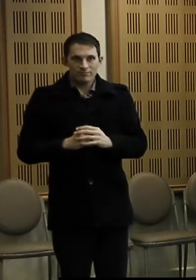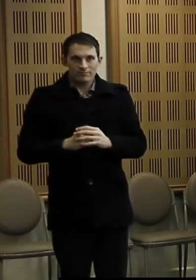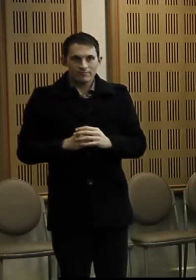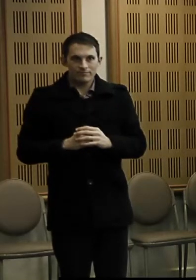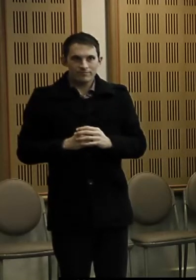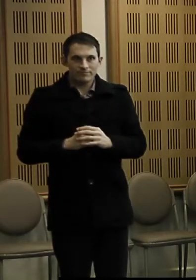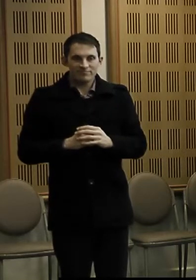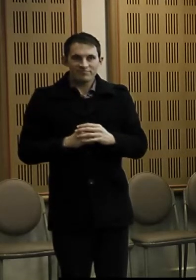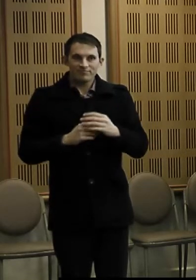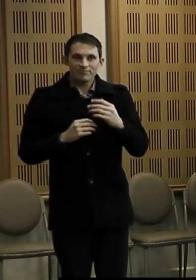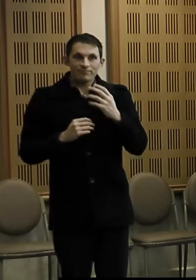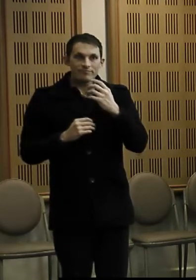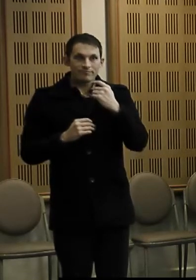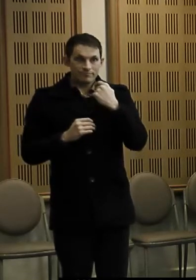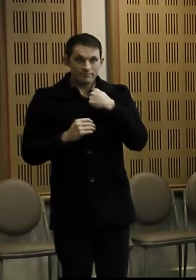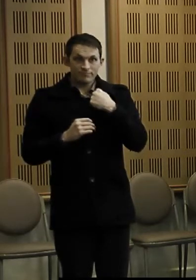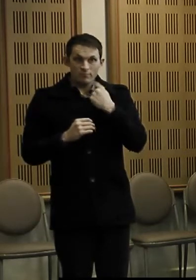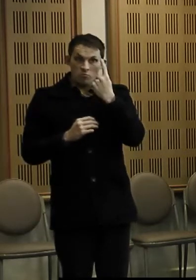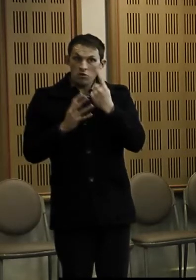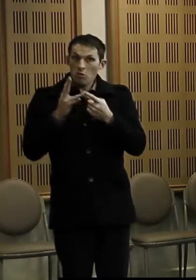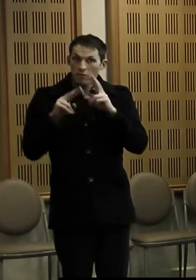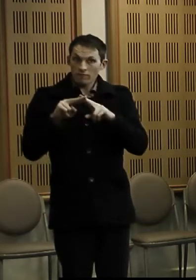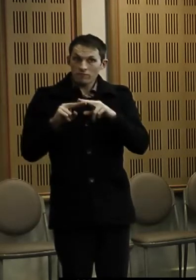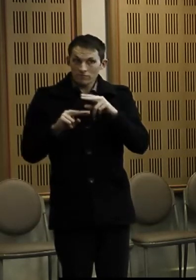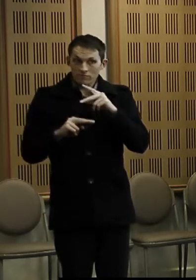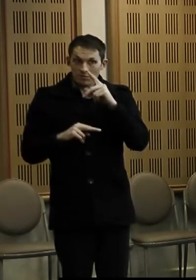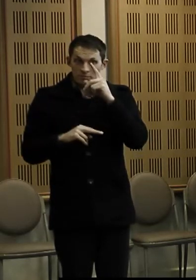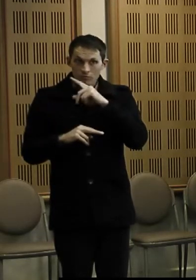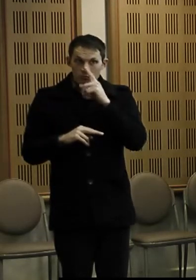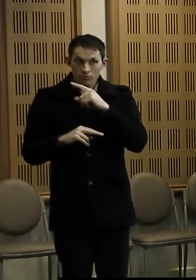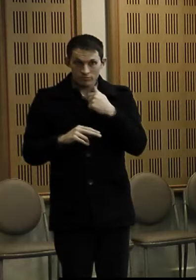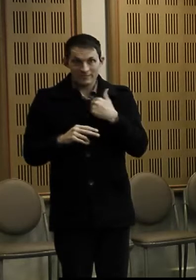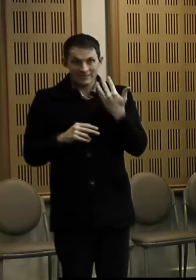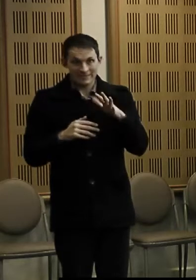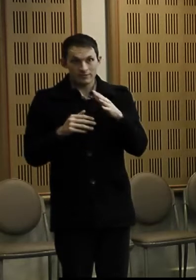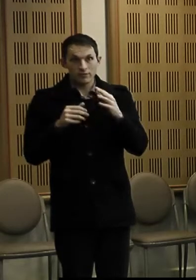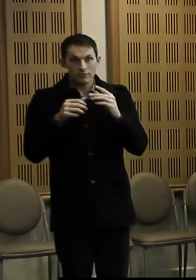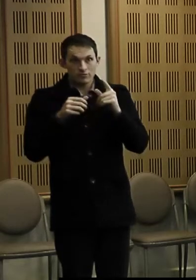I was one of the people that was that did the survey.